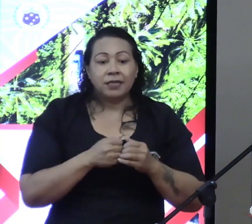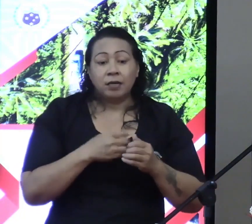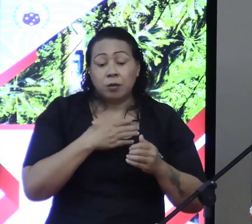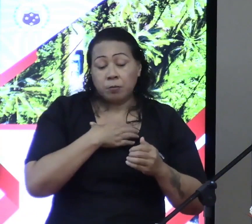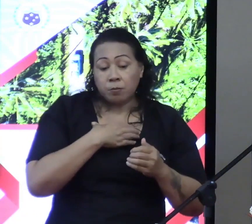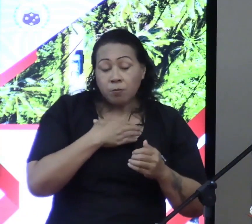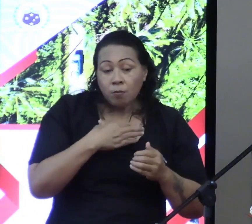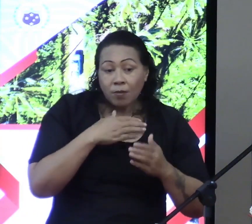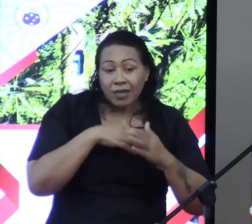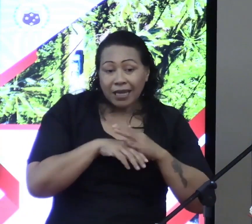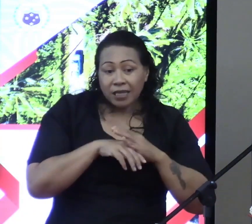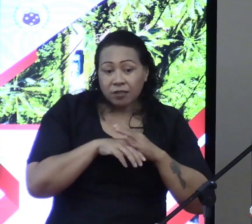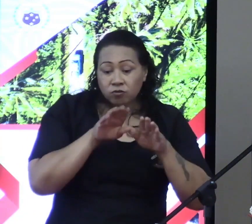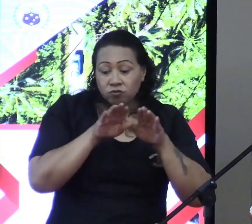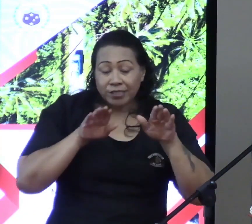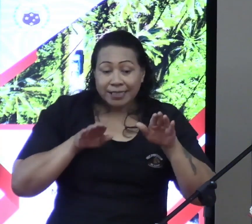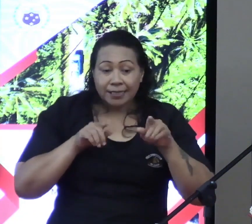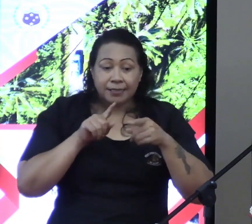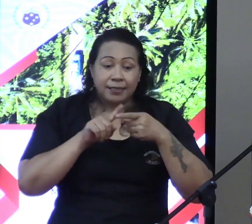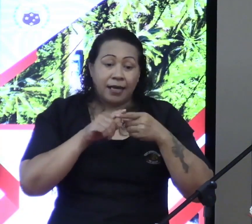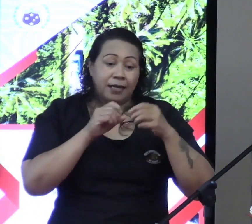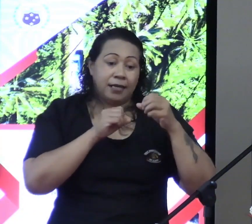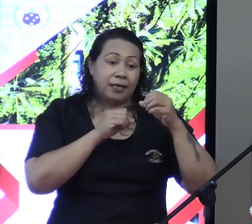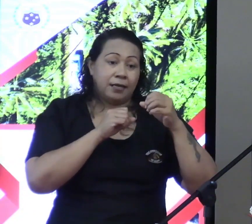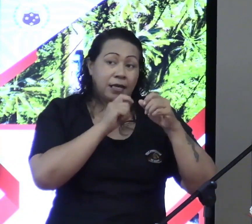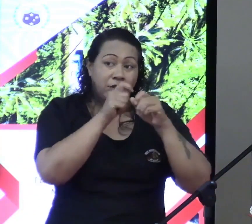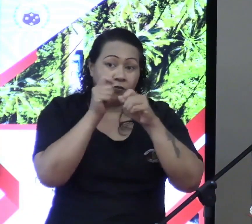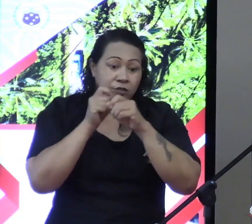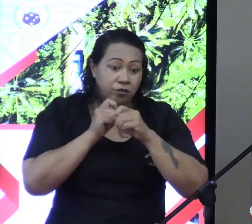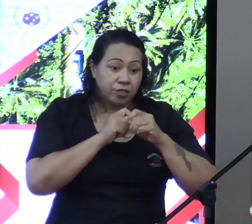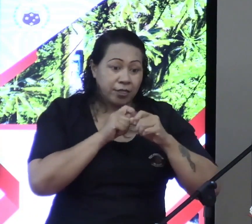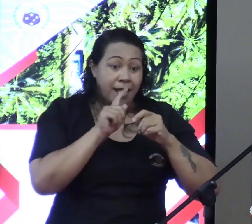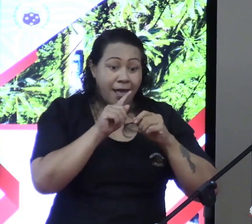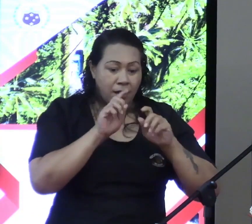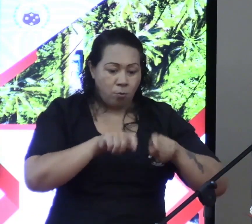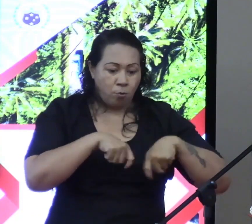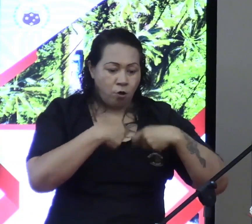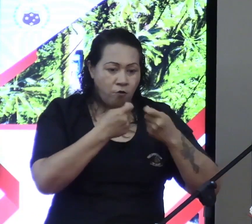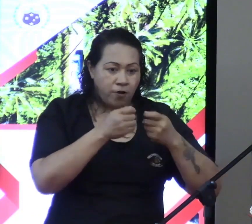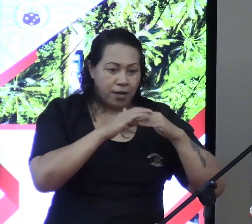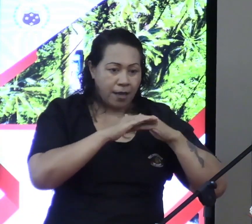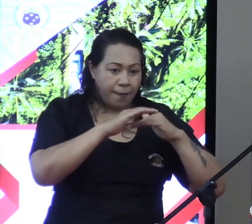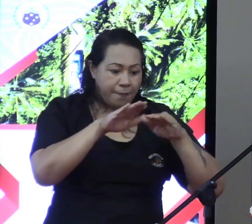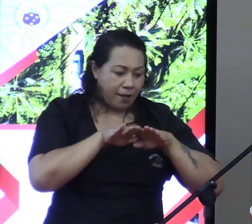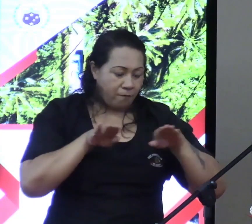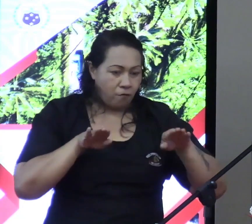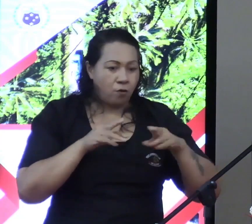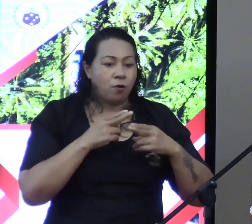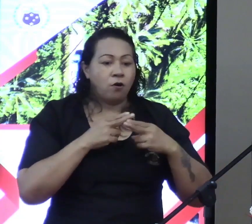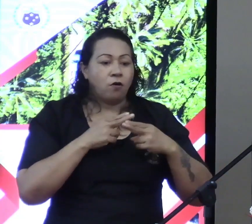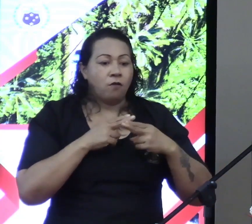and well-maintained infrastructure, so providing the platform upon which